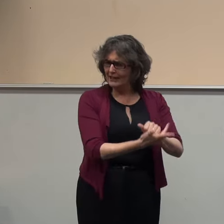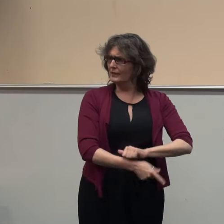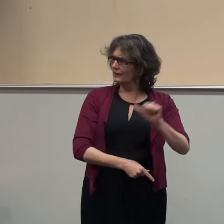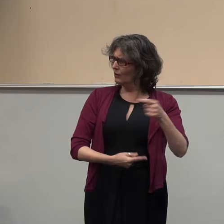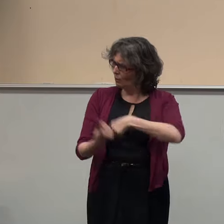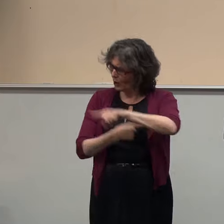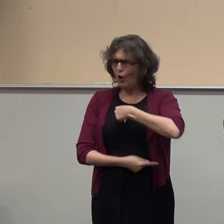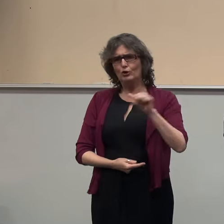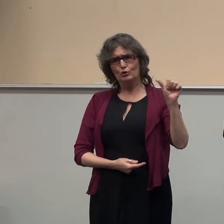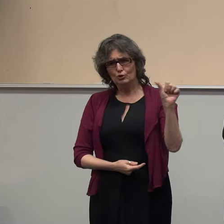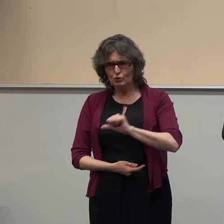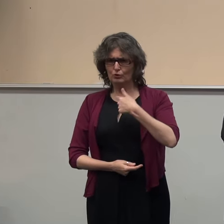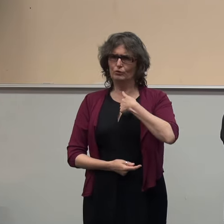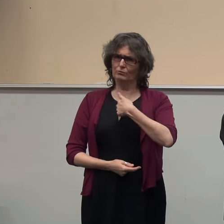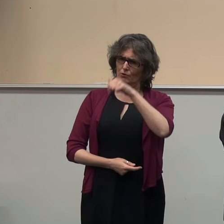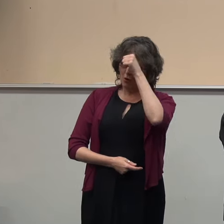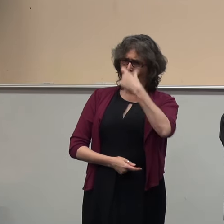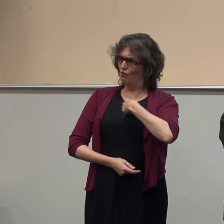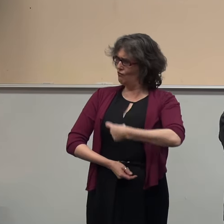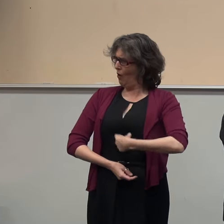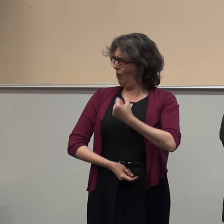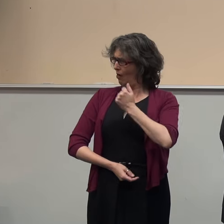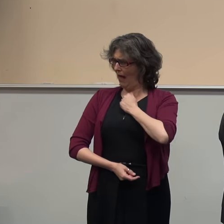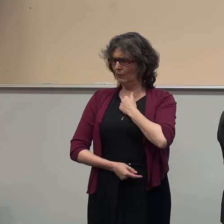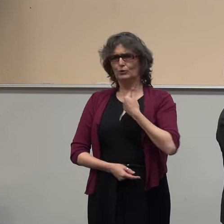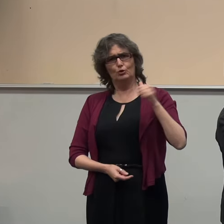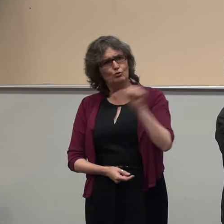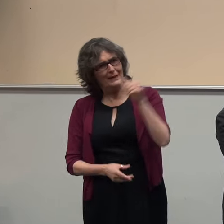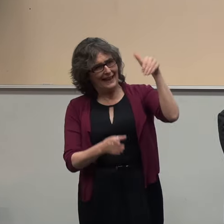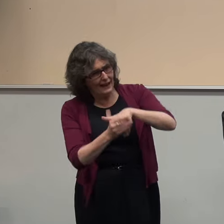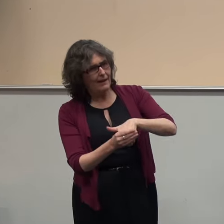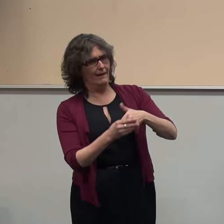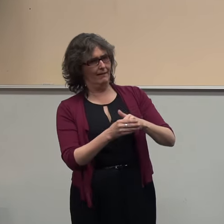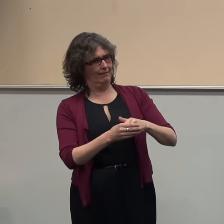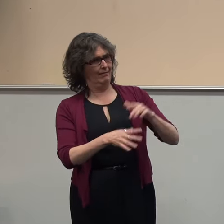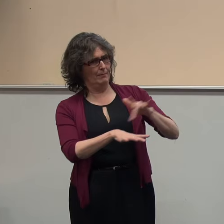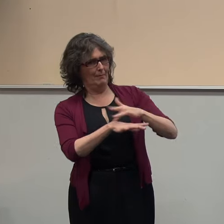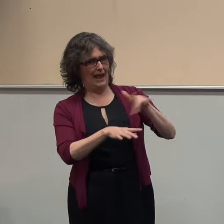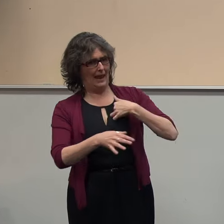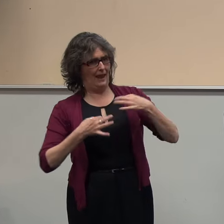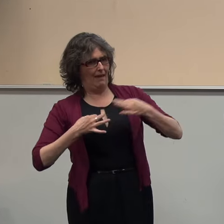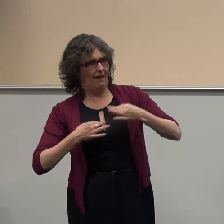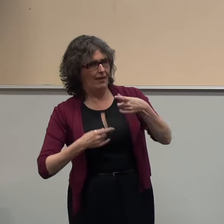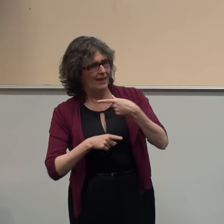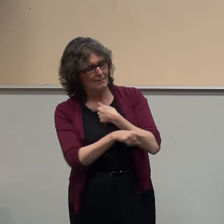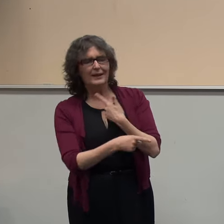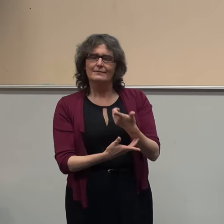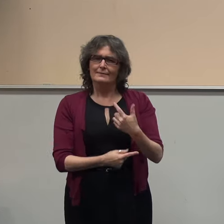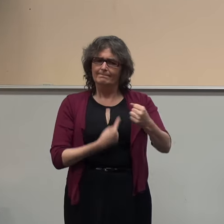know that piece. We shouldn't be separate. But the thing that really struck me is that, I suppose, the gap